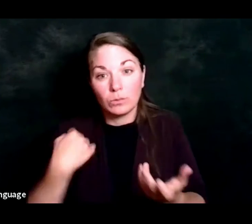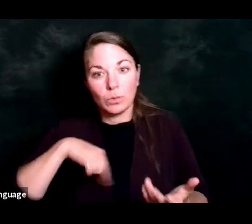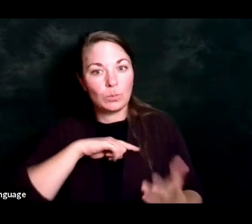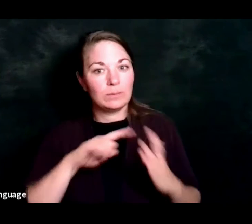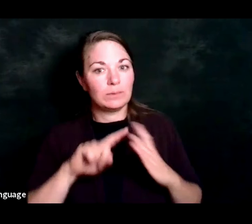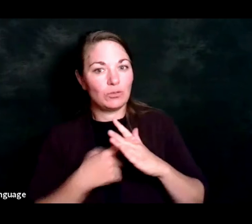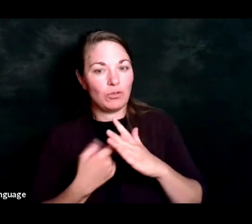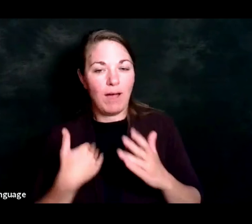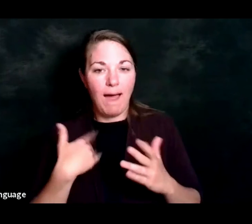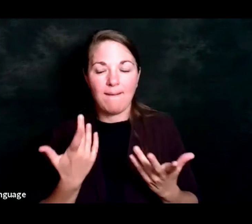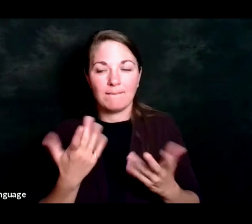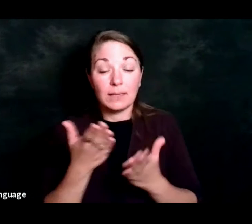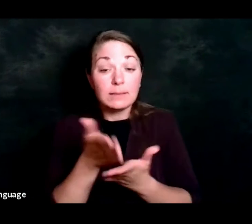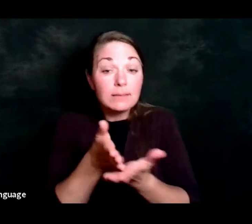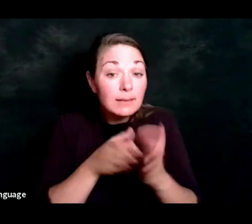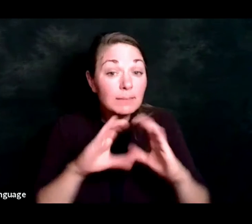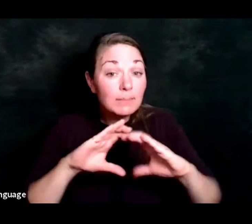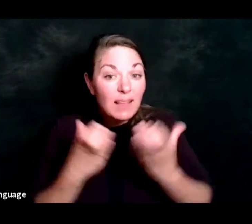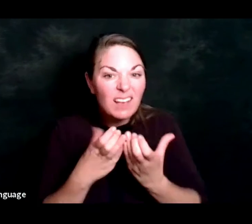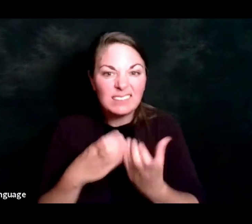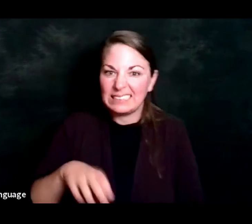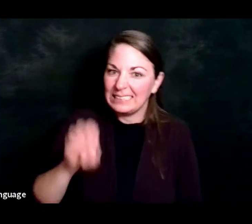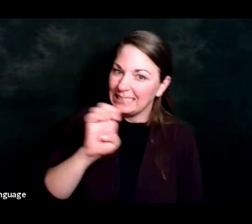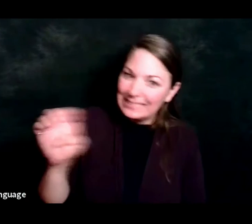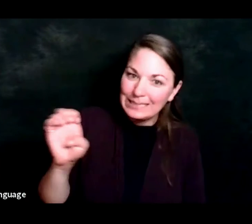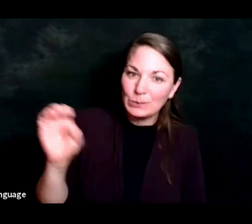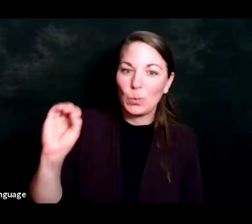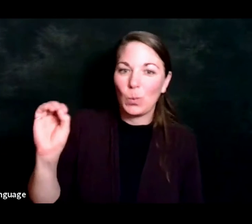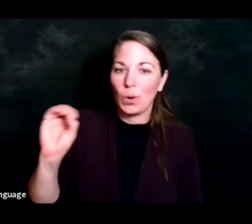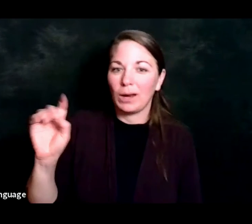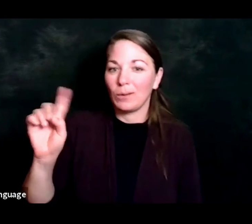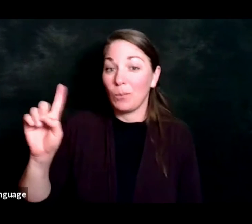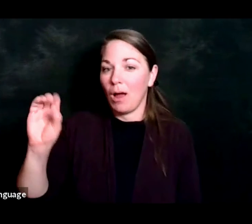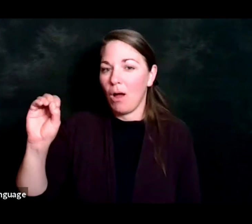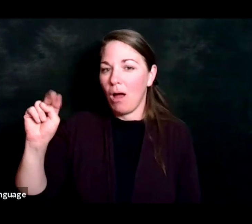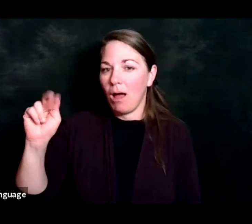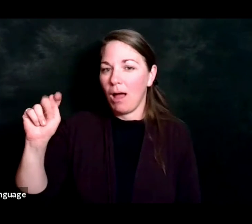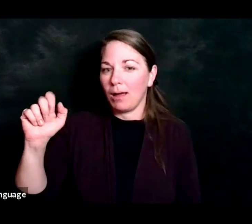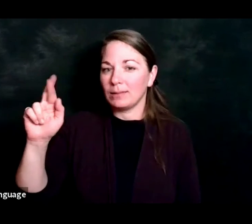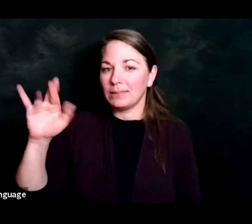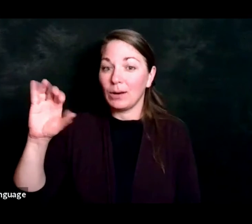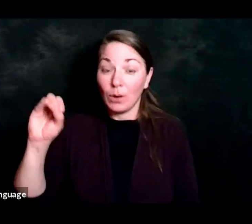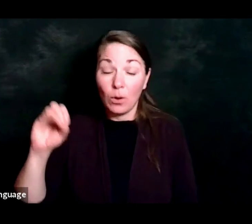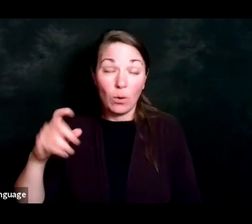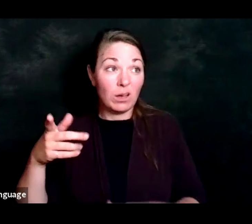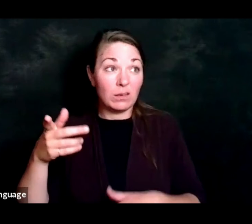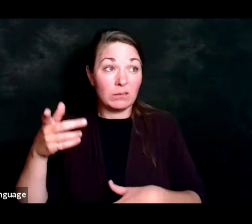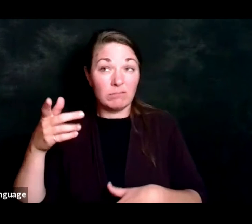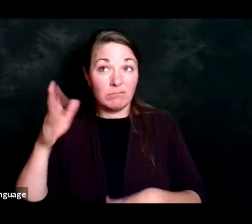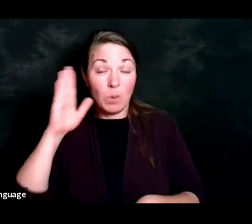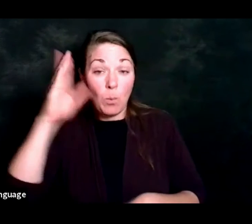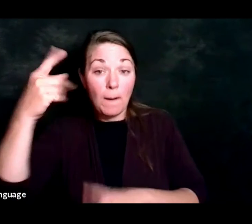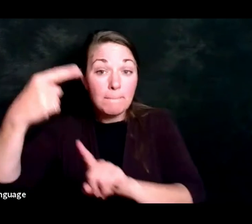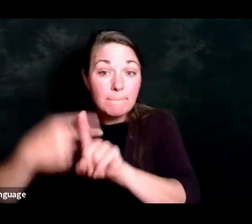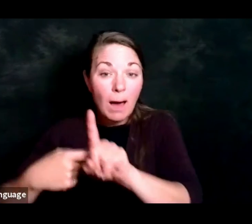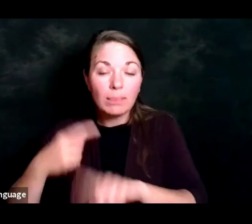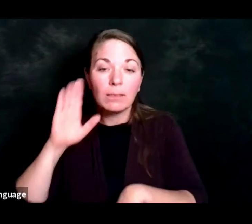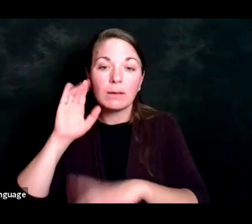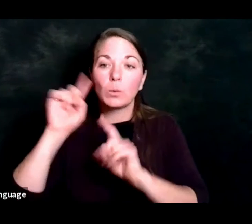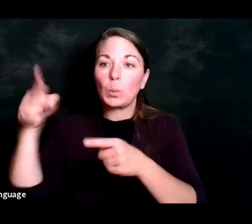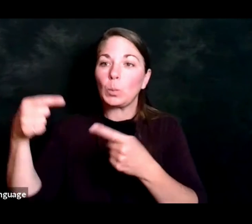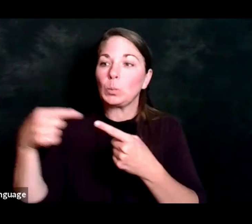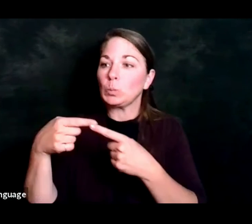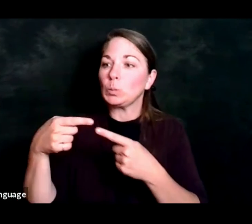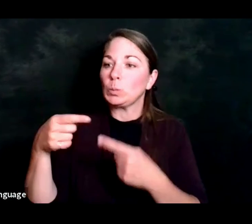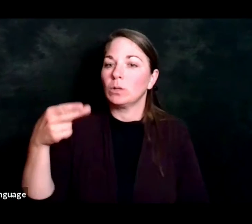in far Eastern Oregon and Ontario. Next month, I'll be going up to the Hermiston Pendleton area, covering Yellowhawk, all of